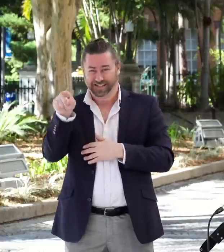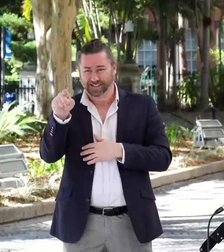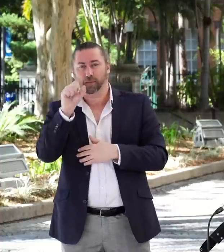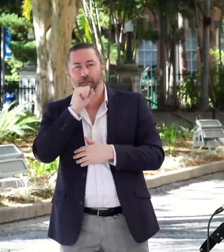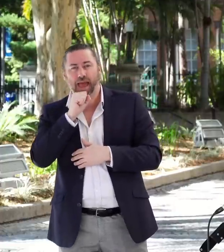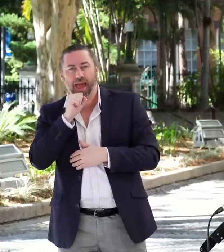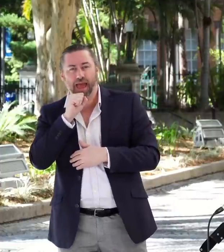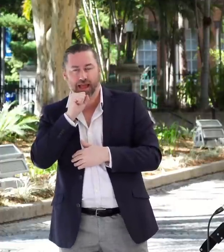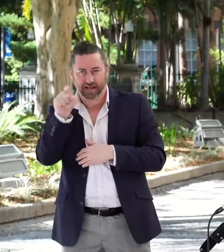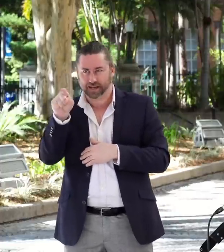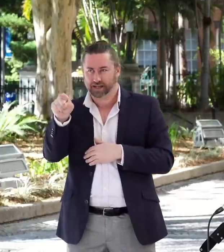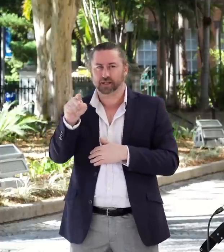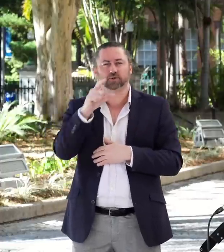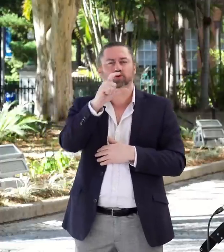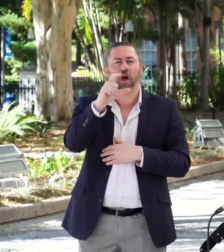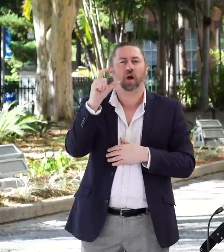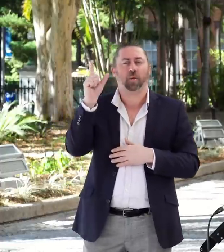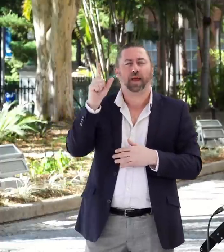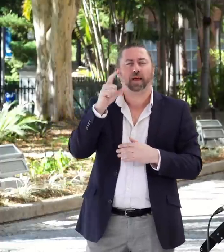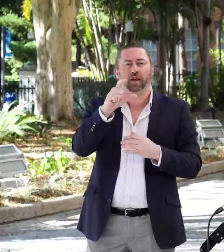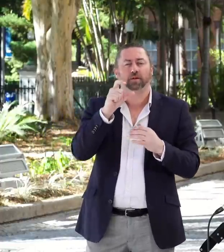Yes, that's correct.